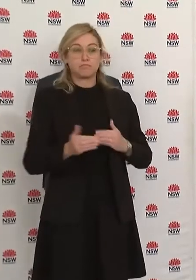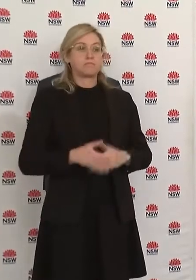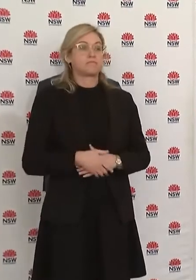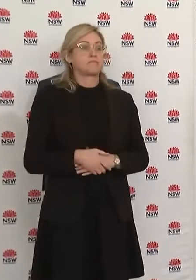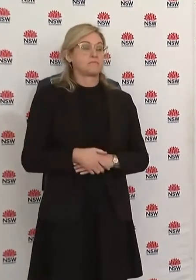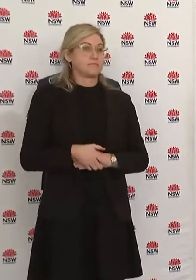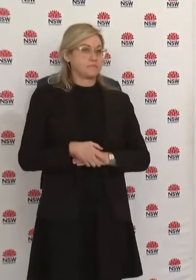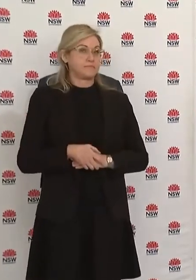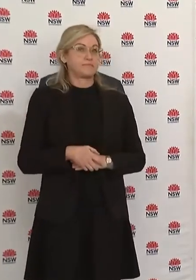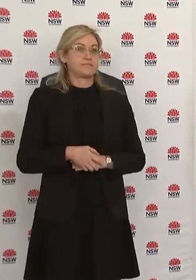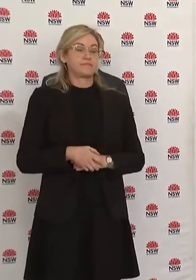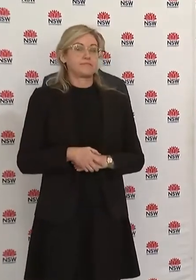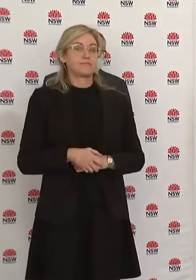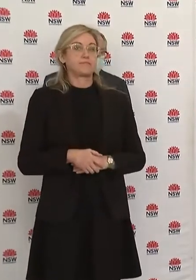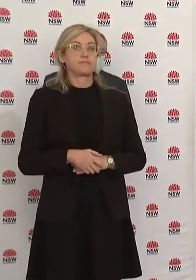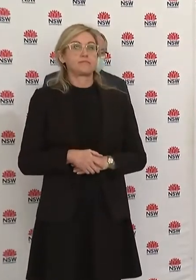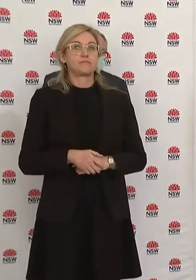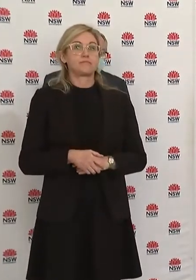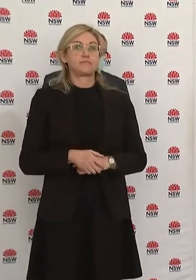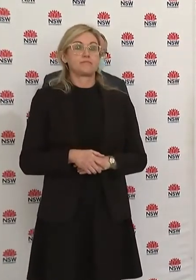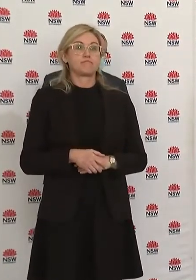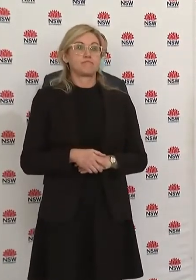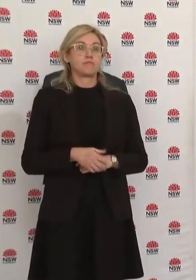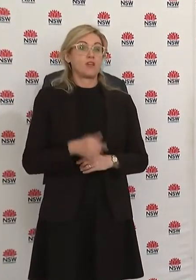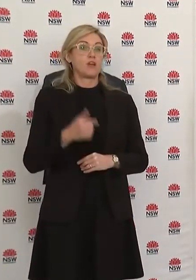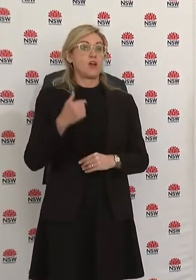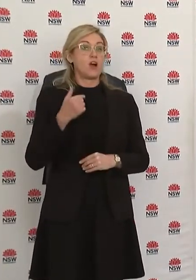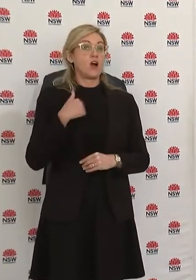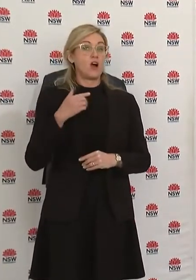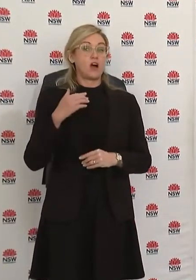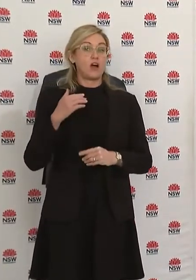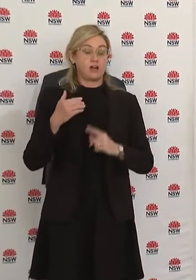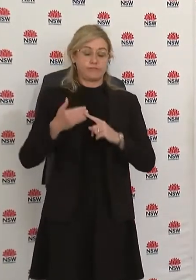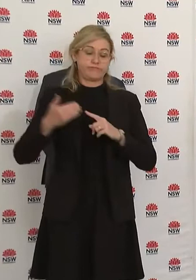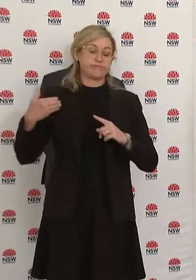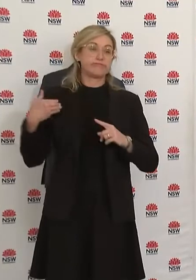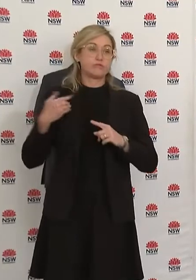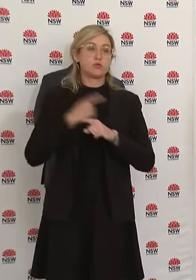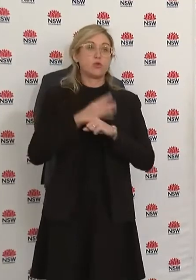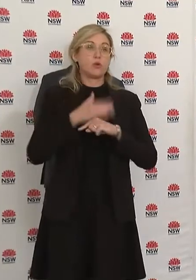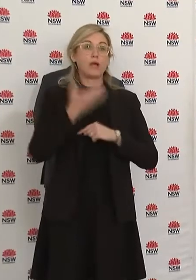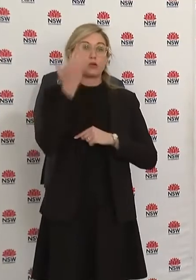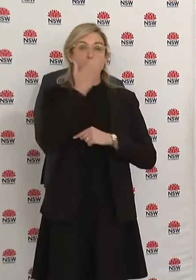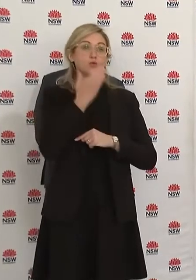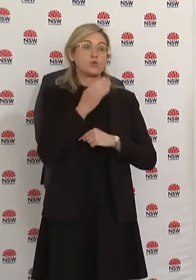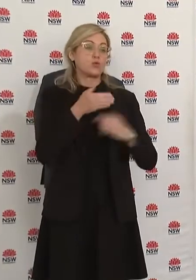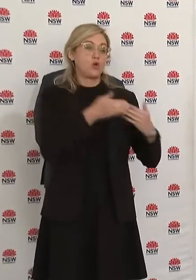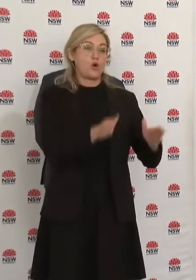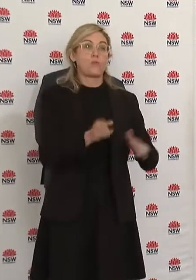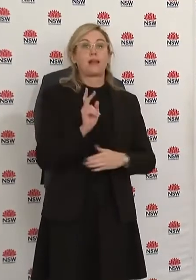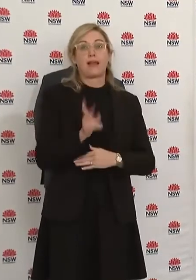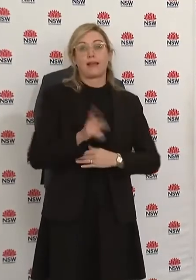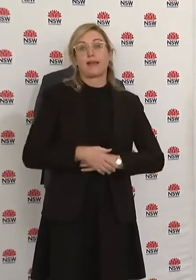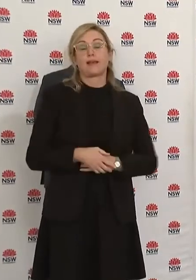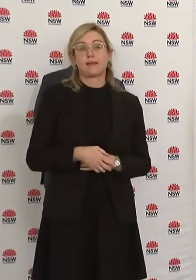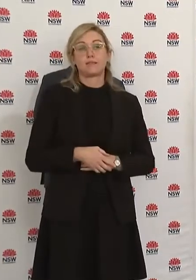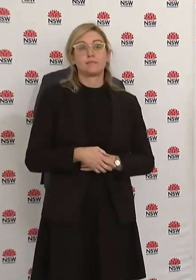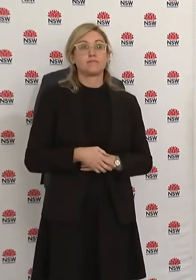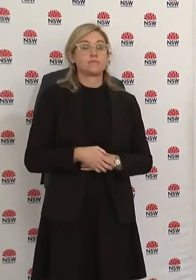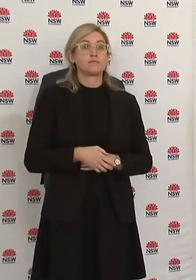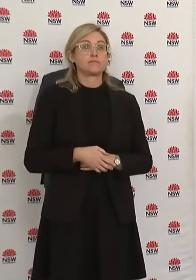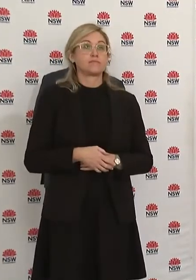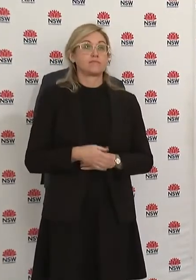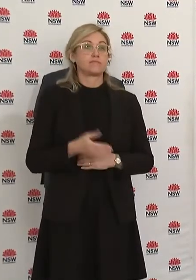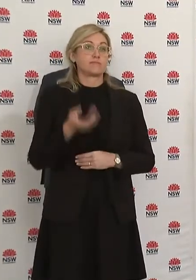a really strong advocate for schools returning. In the first wave, we commissioned research around it about how schools